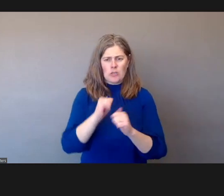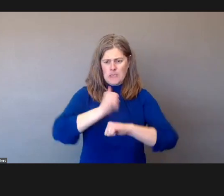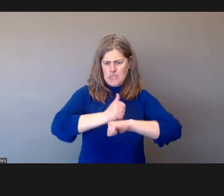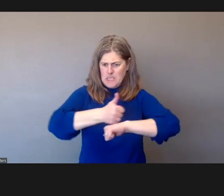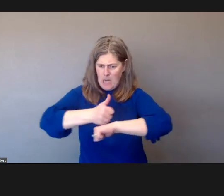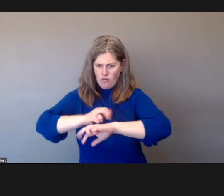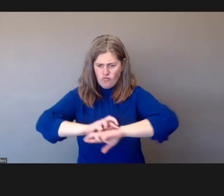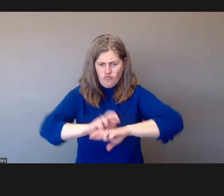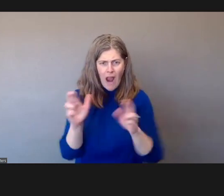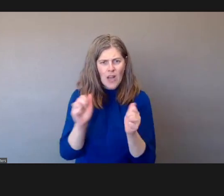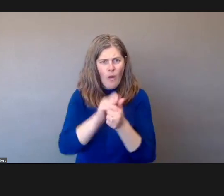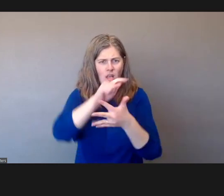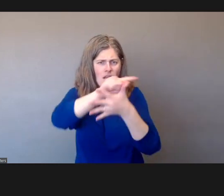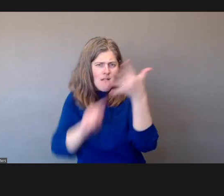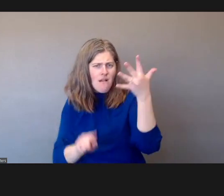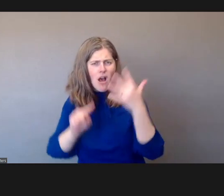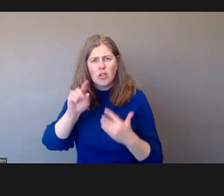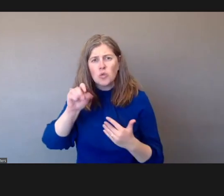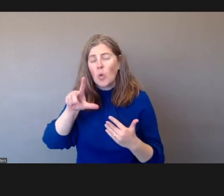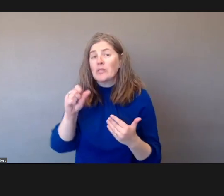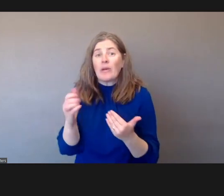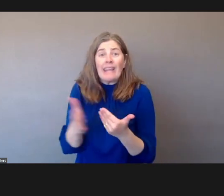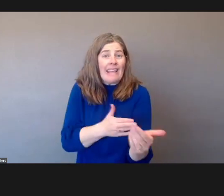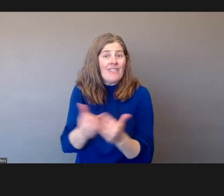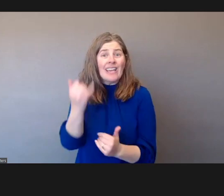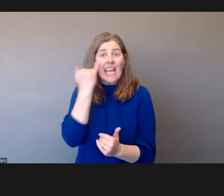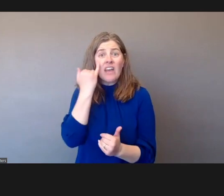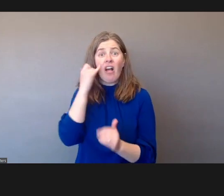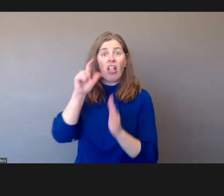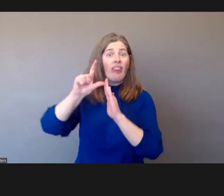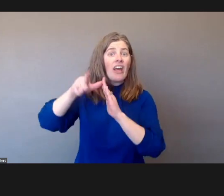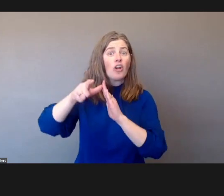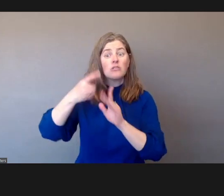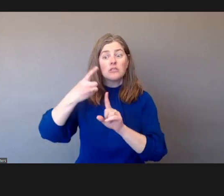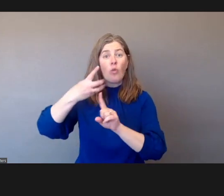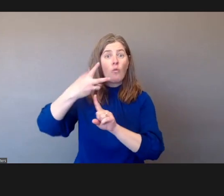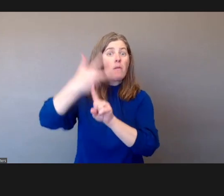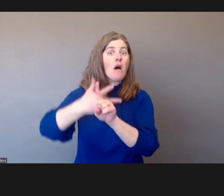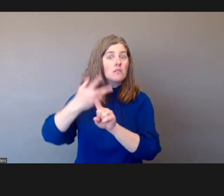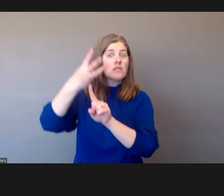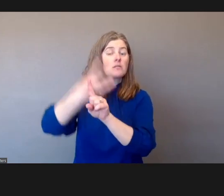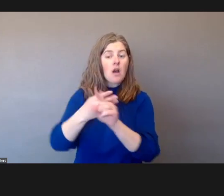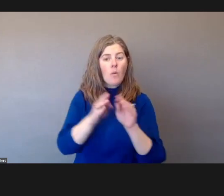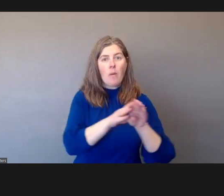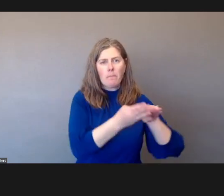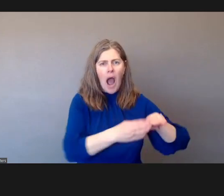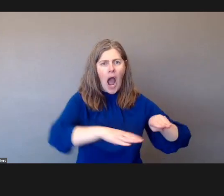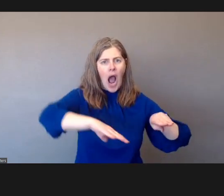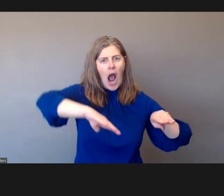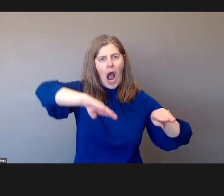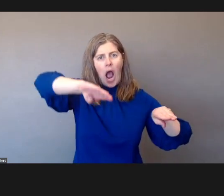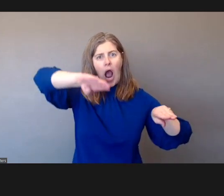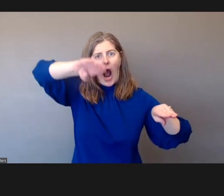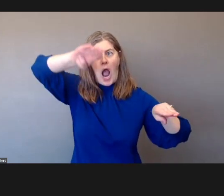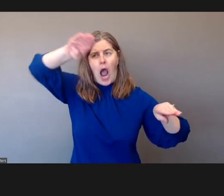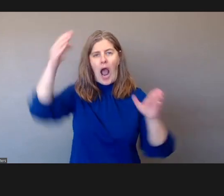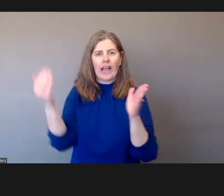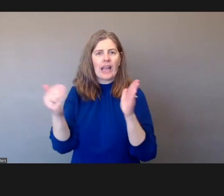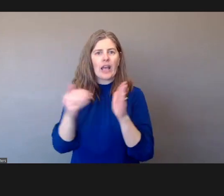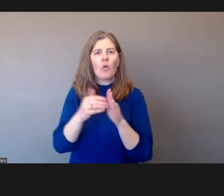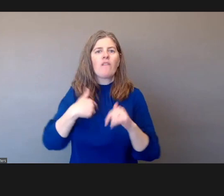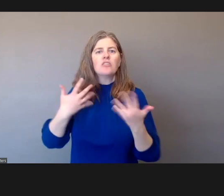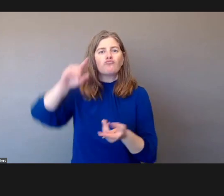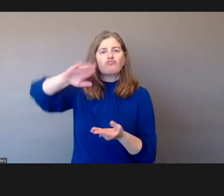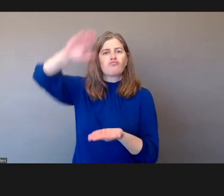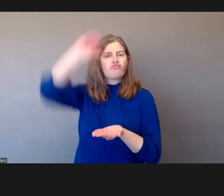state so that even with a big wave of people getting sick, maybe that we completely and dramatically